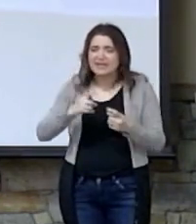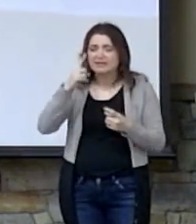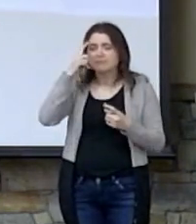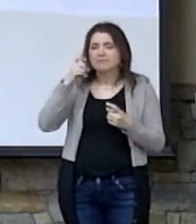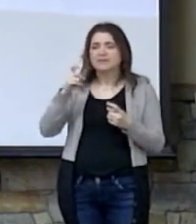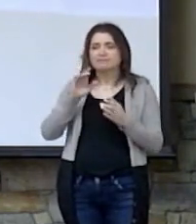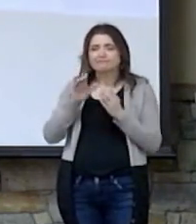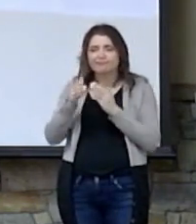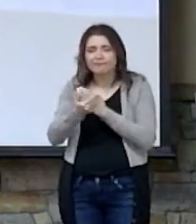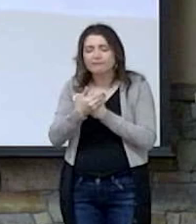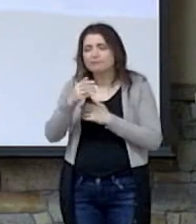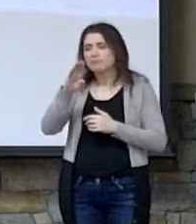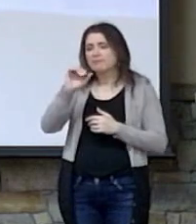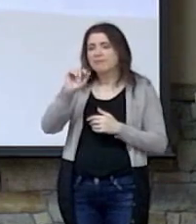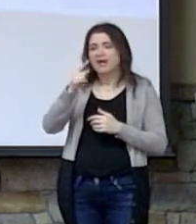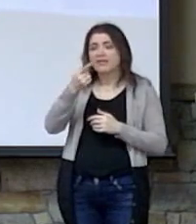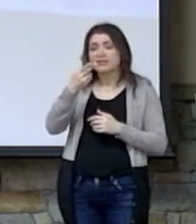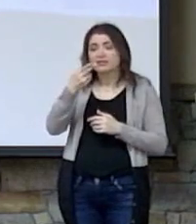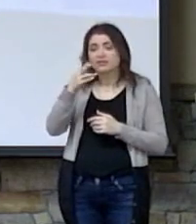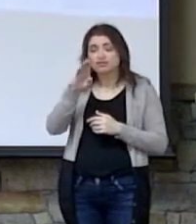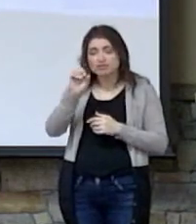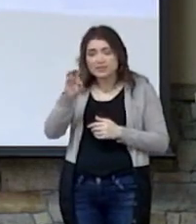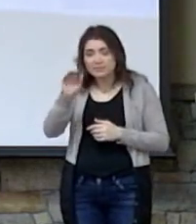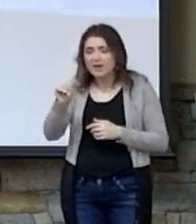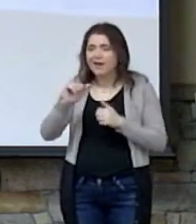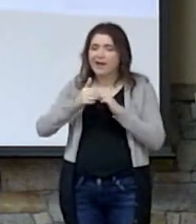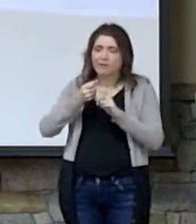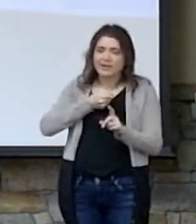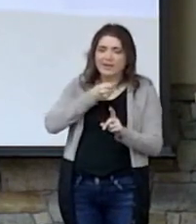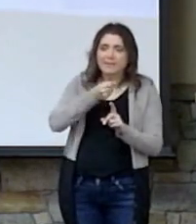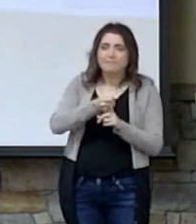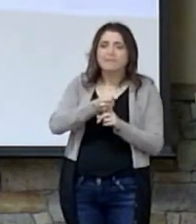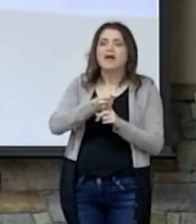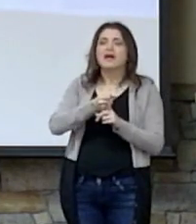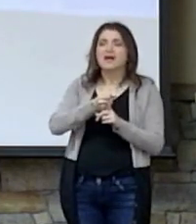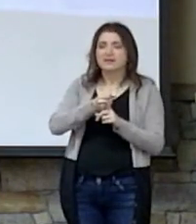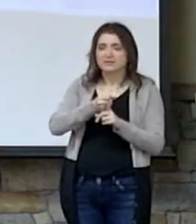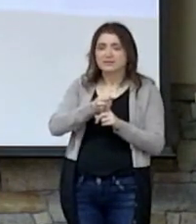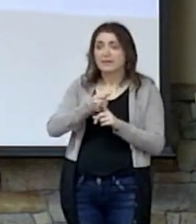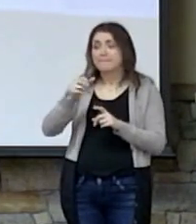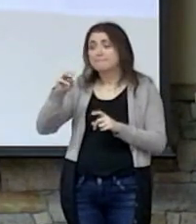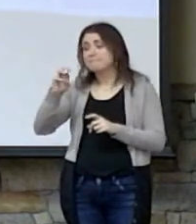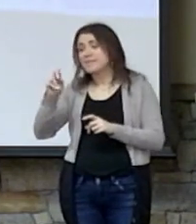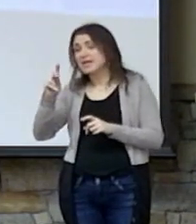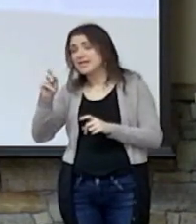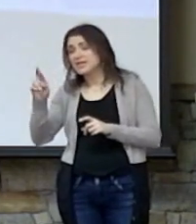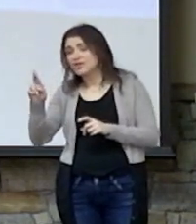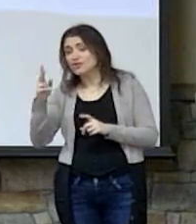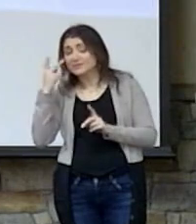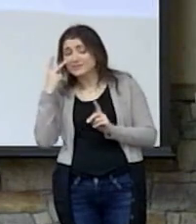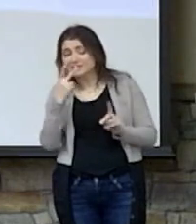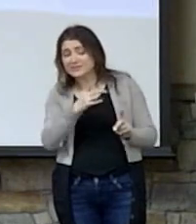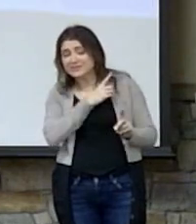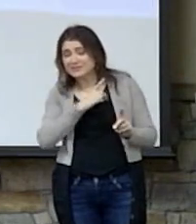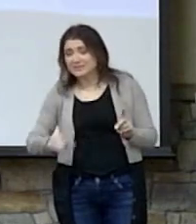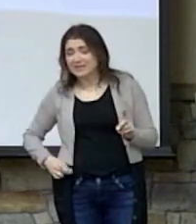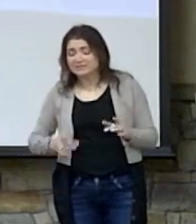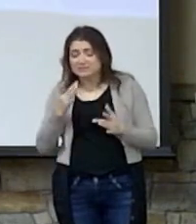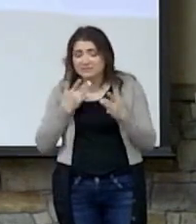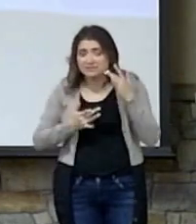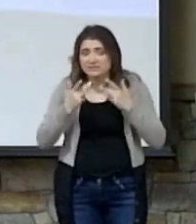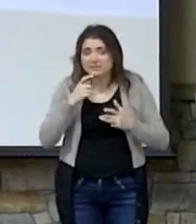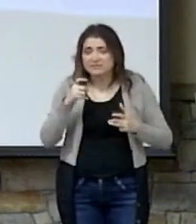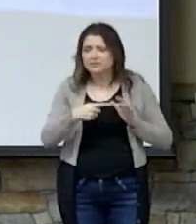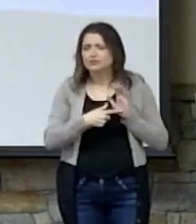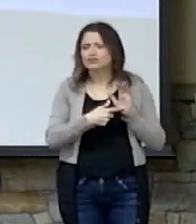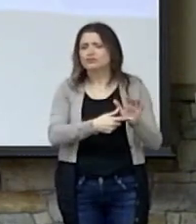with Bathsheba, the impact it's had on the kingdom, Machir once again sees somebody in need and shows kindness. You